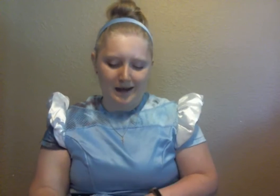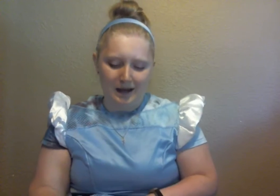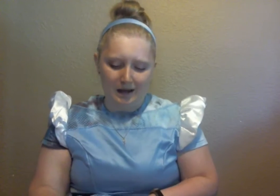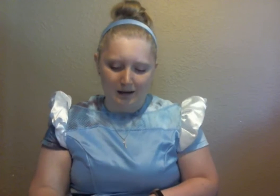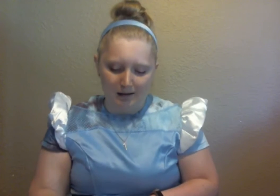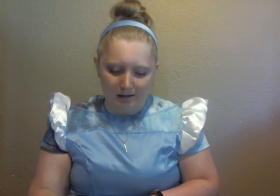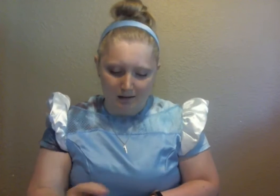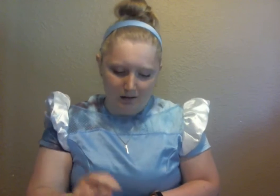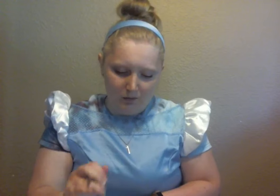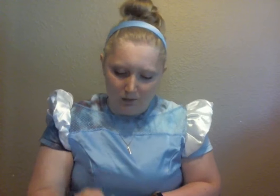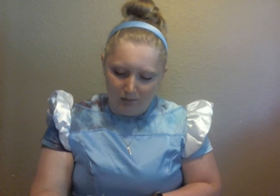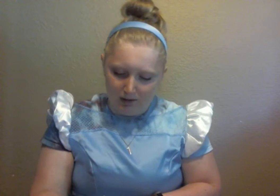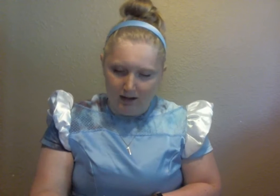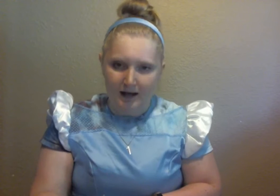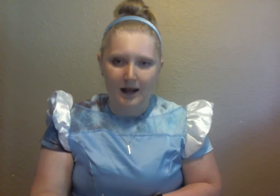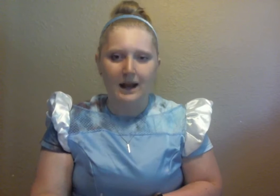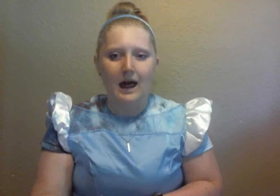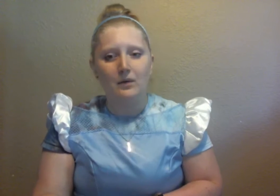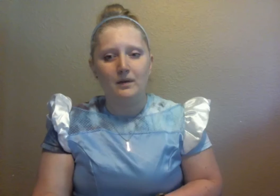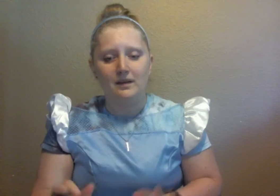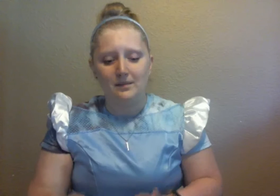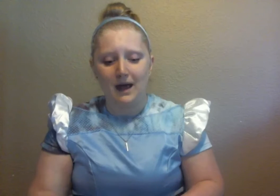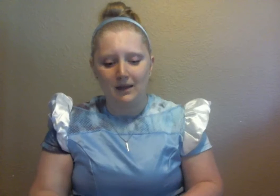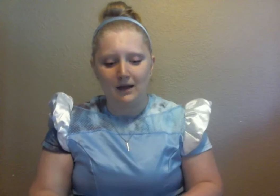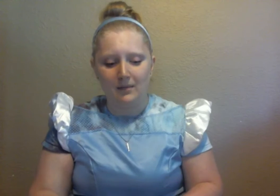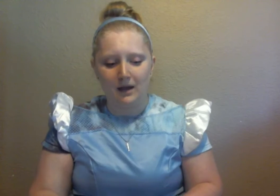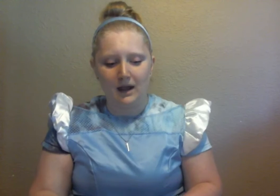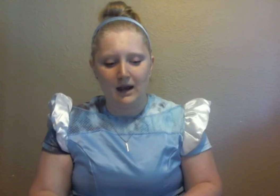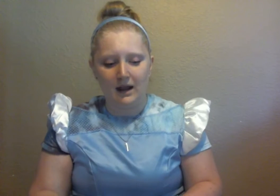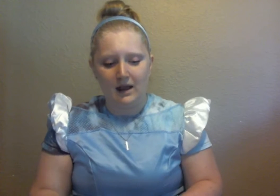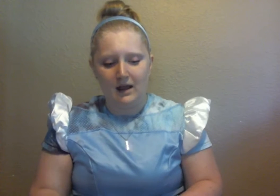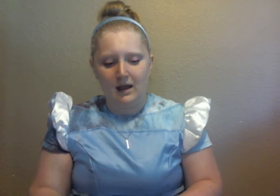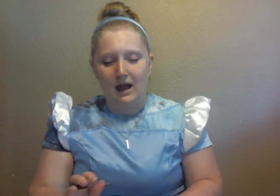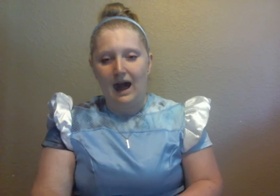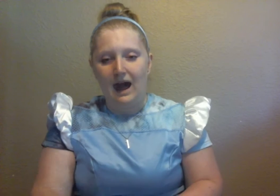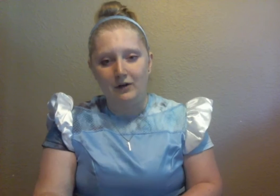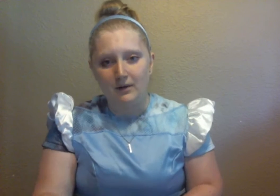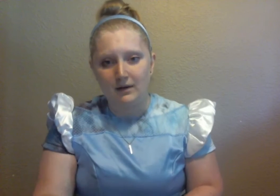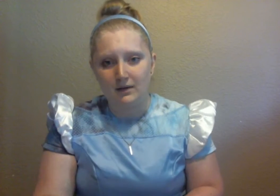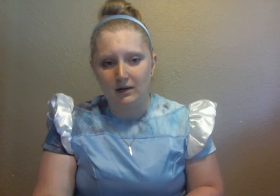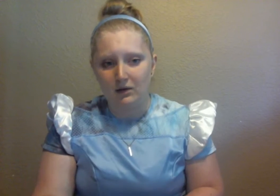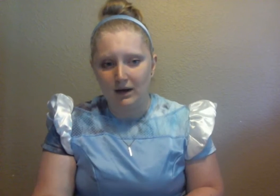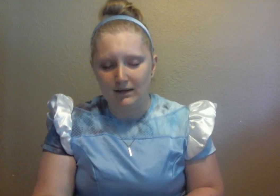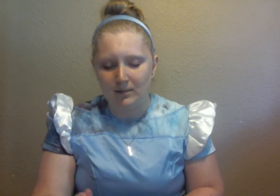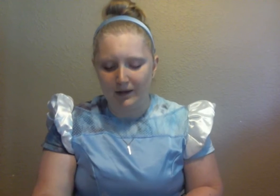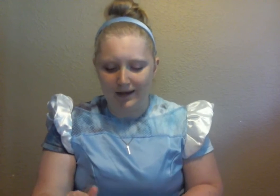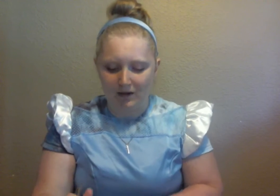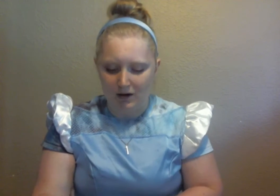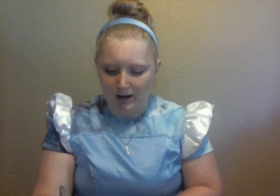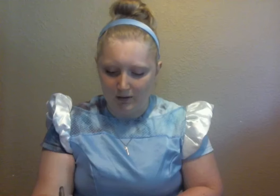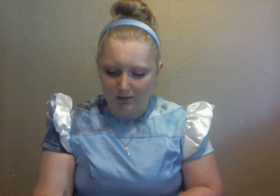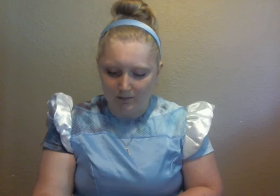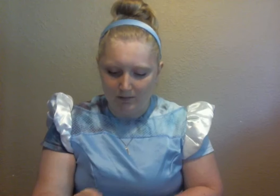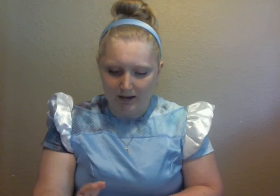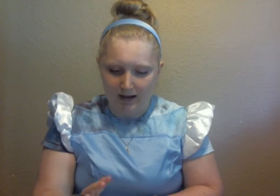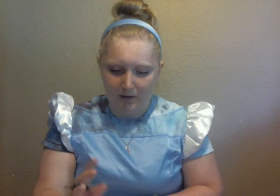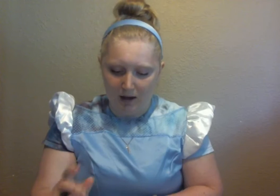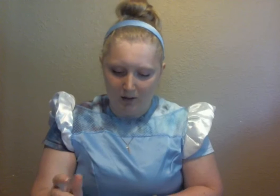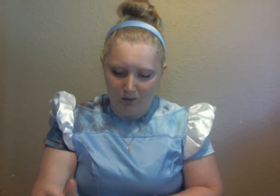I can re-put it in. And I will put this Mad Lib in afterwards so that you guys can play it at home.